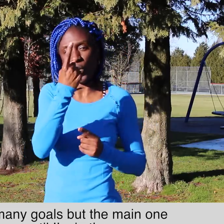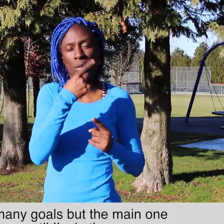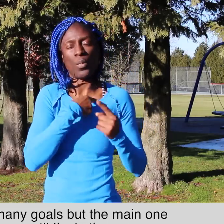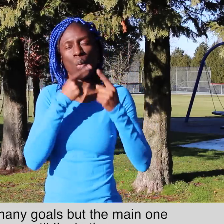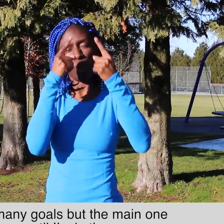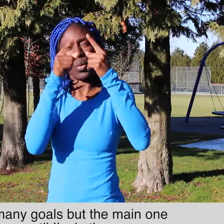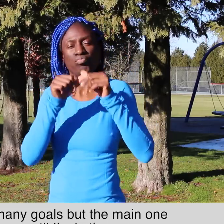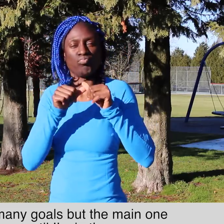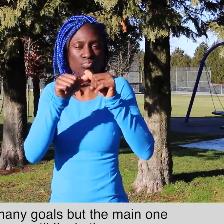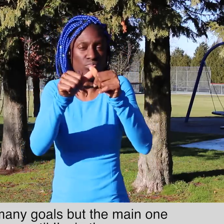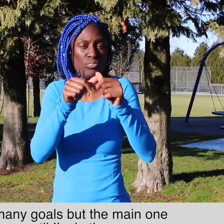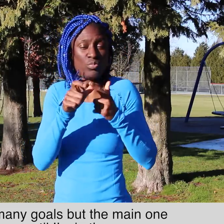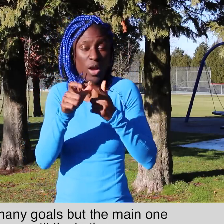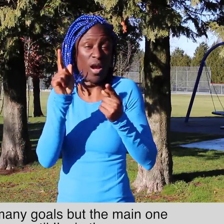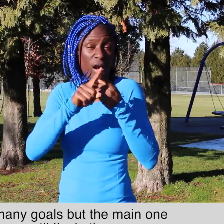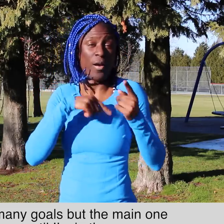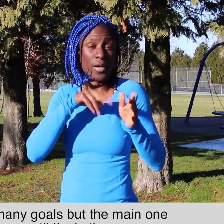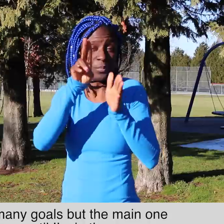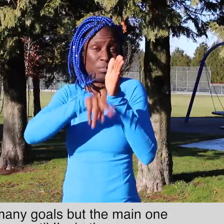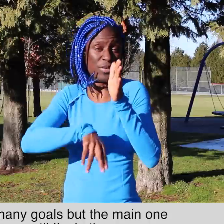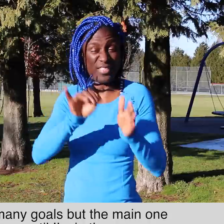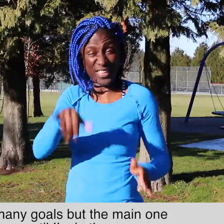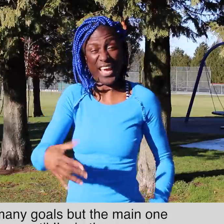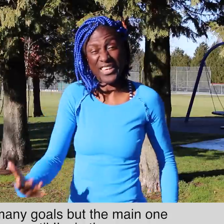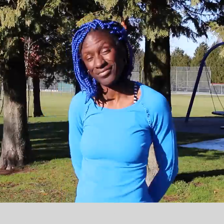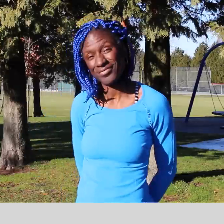I have many goals, but the main one is to run until I'm in the